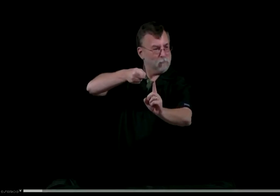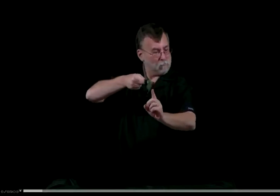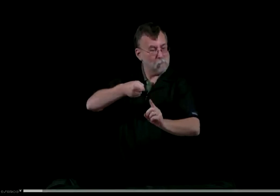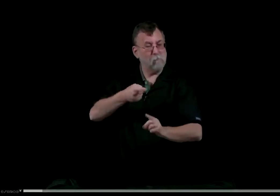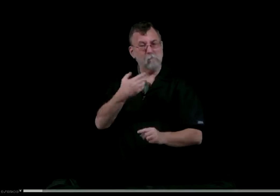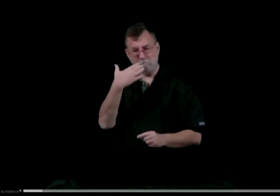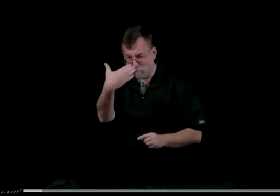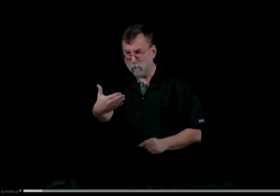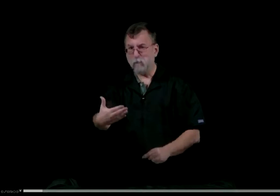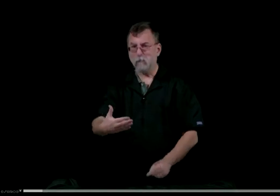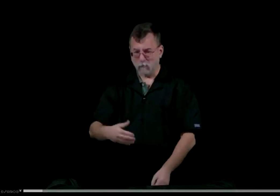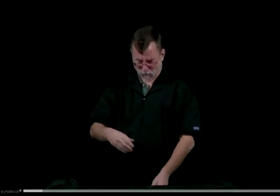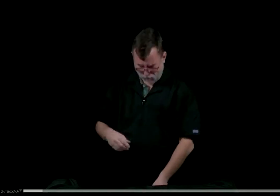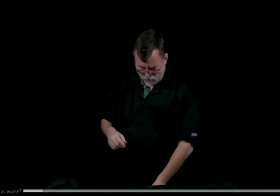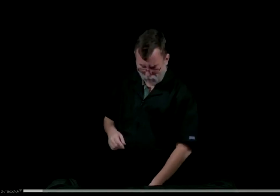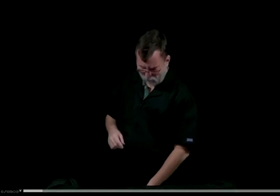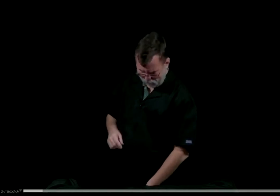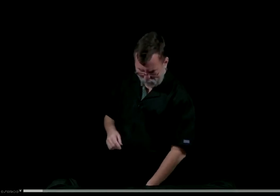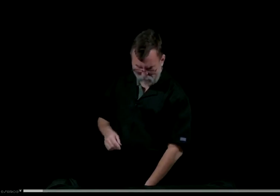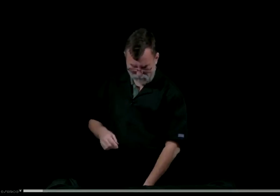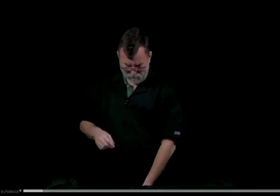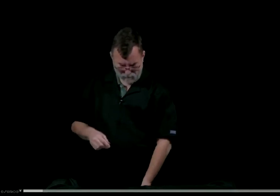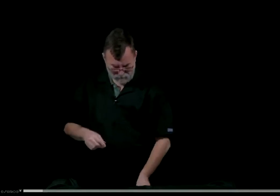Running for a goal. Okay, that's pretty good.